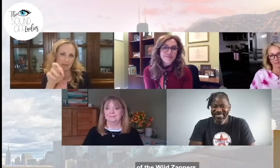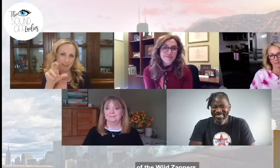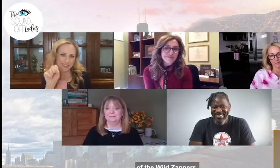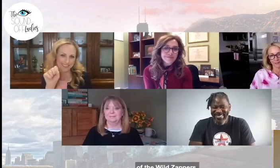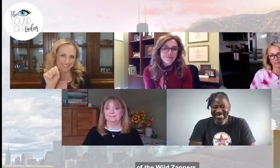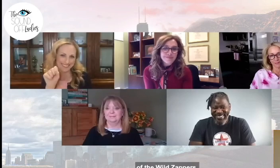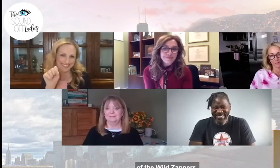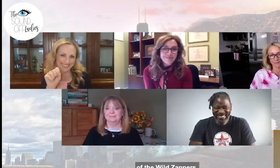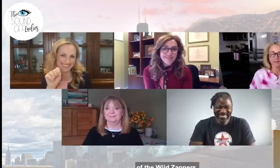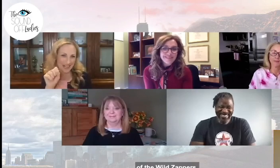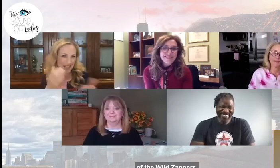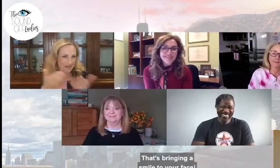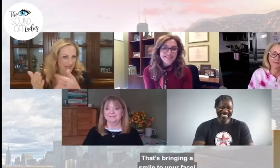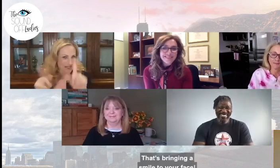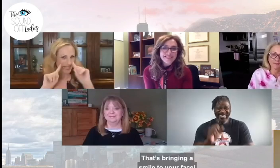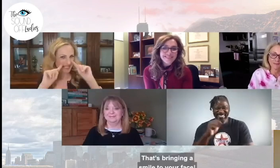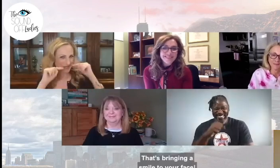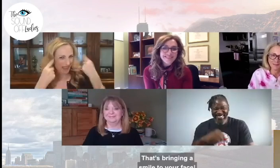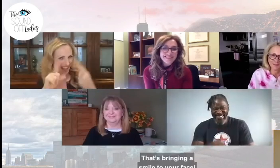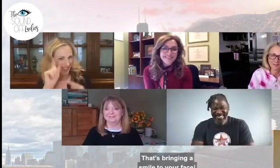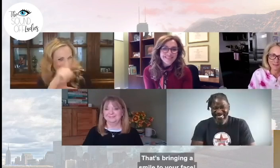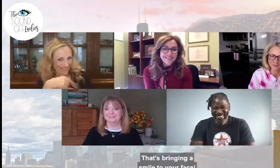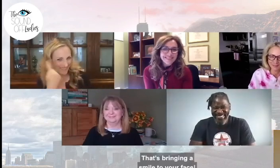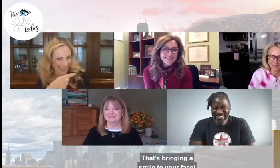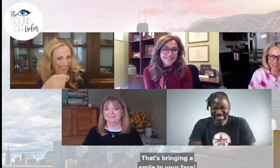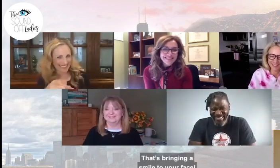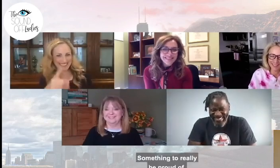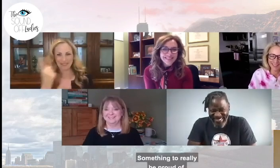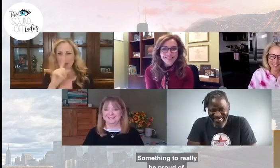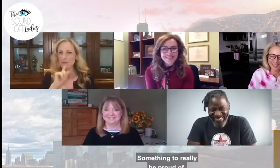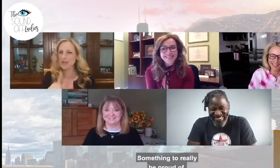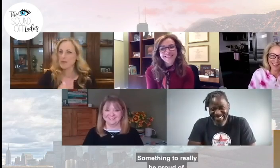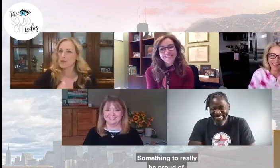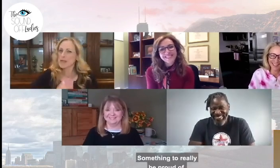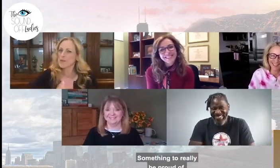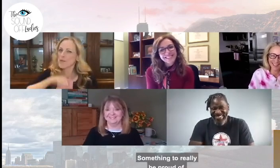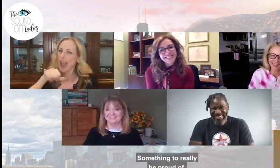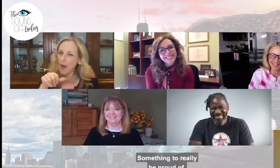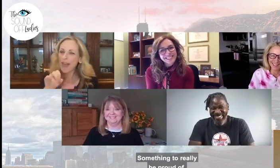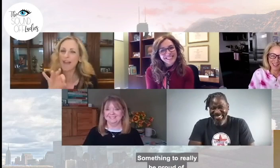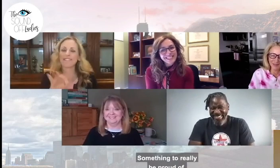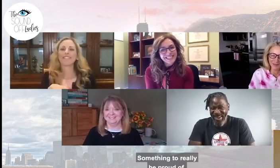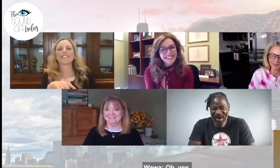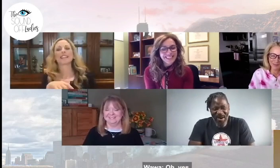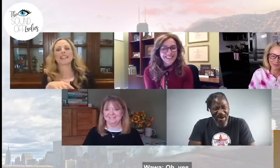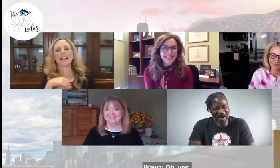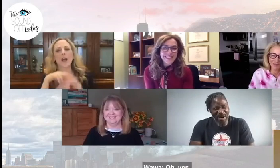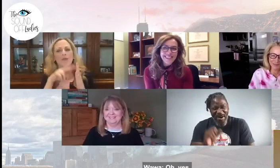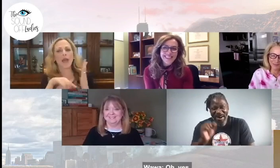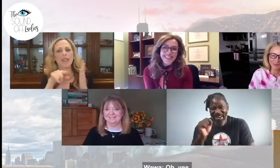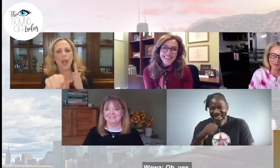You were the founder of the Wild Zappers, and I can see that brings a smile to your face.